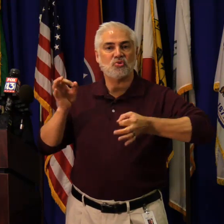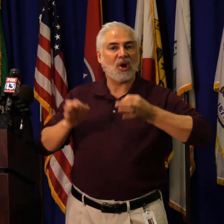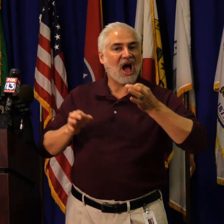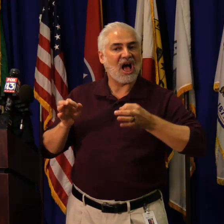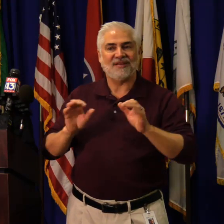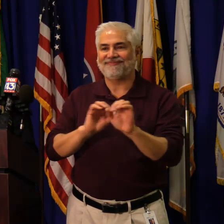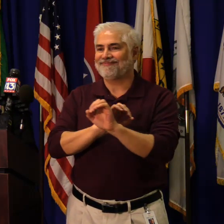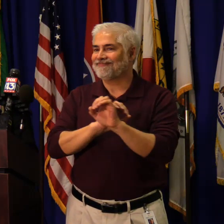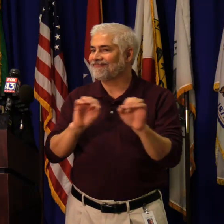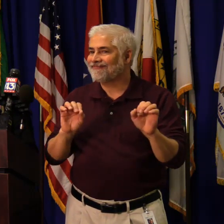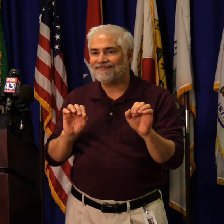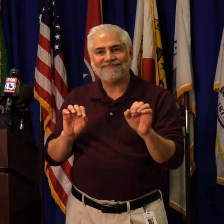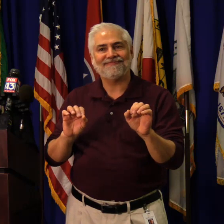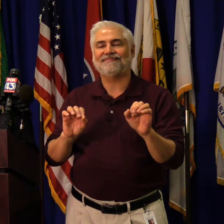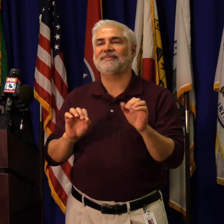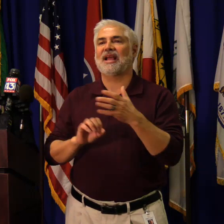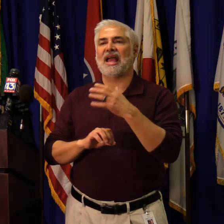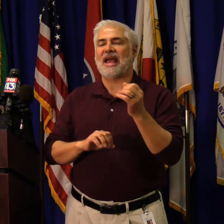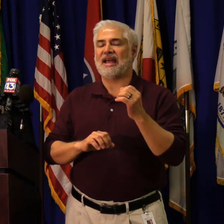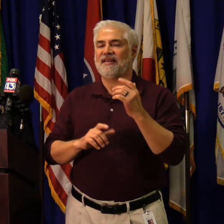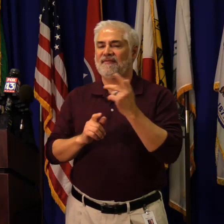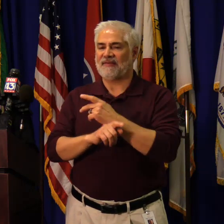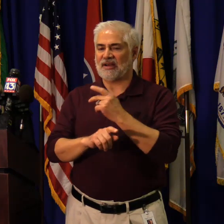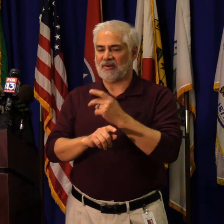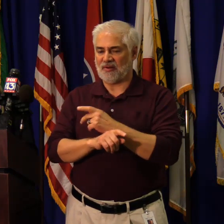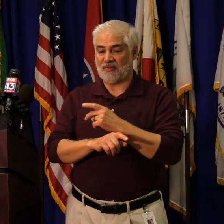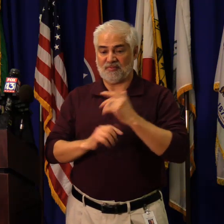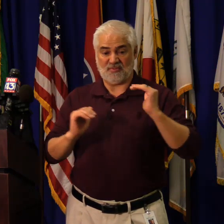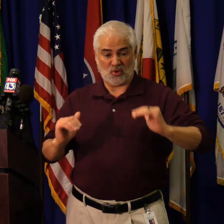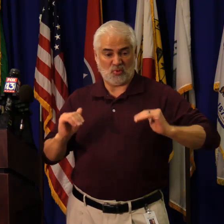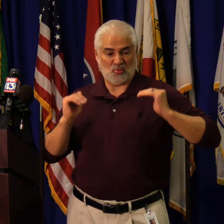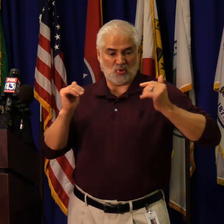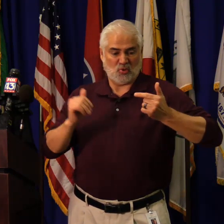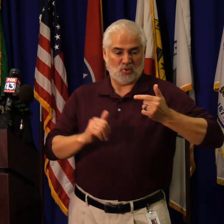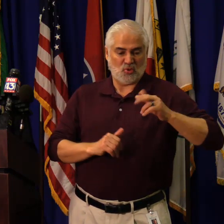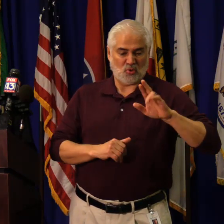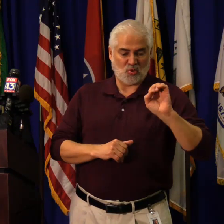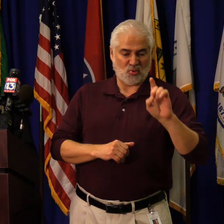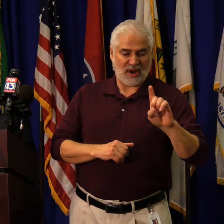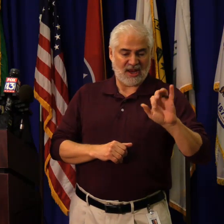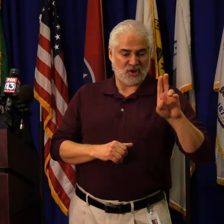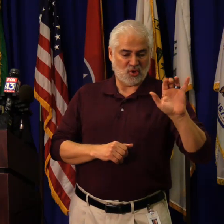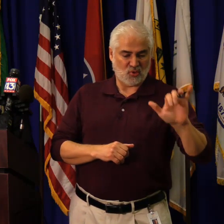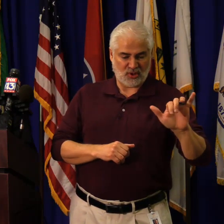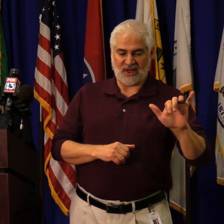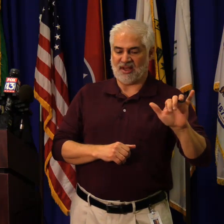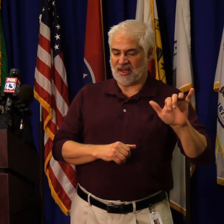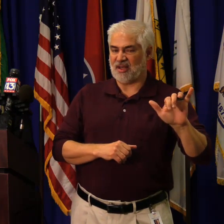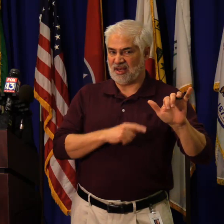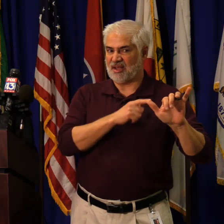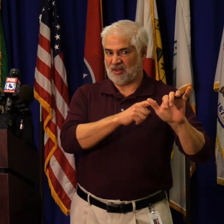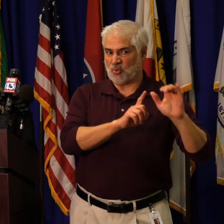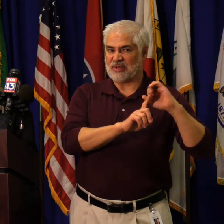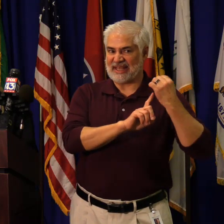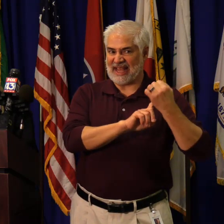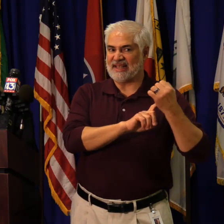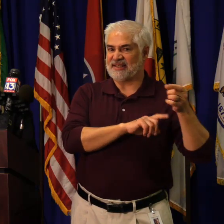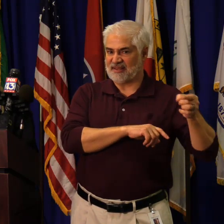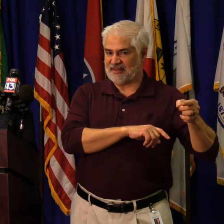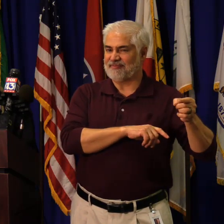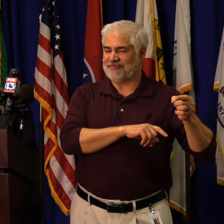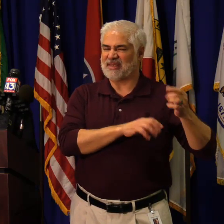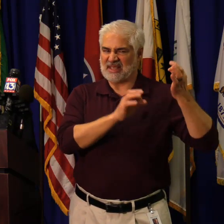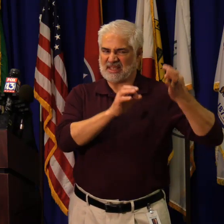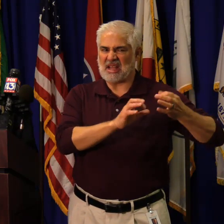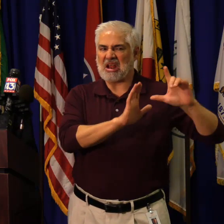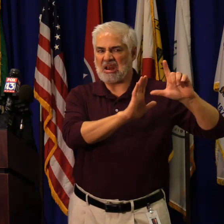we are working on whether or not we're going to be able to convene a grand jury to hear cases that have been held to the action of the grand jury, but that is to be determined.